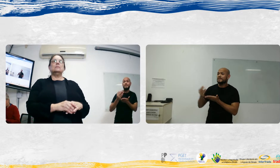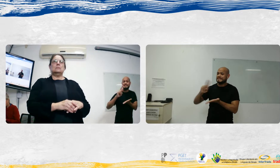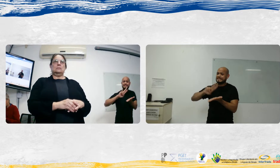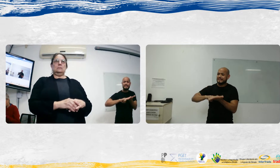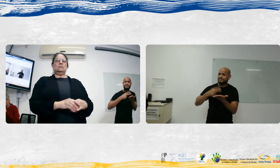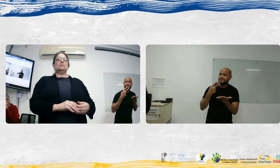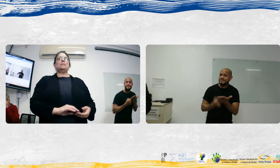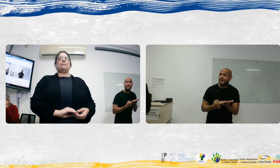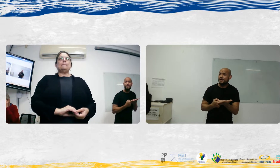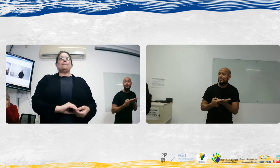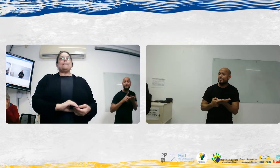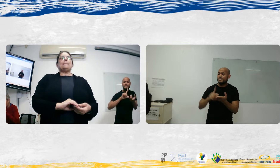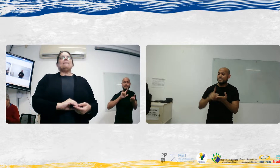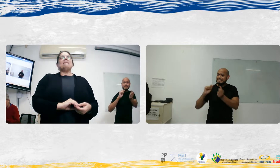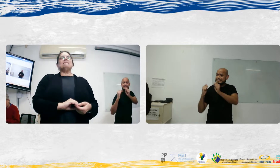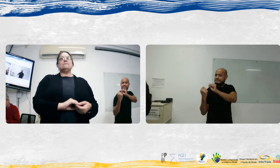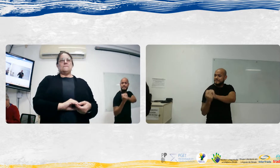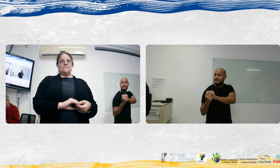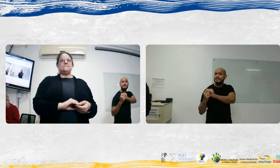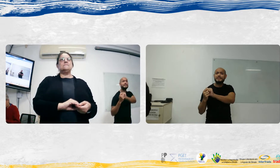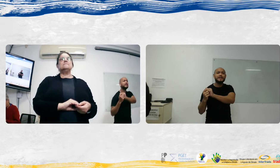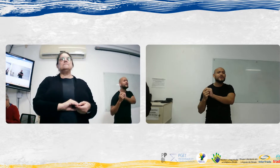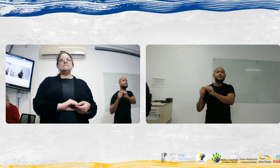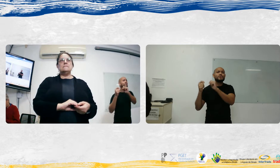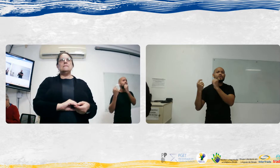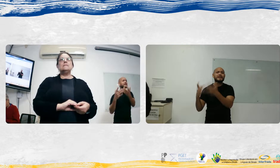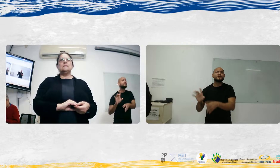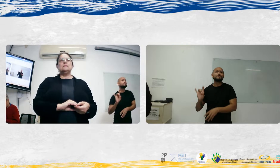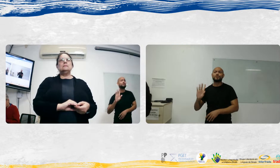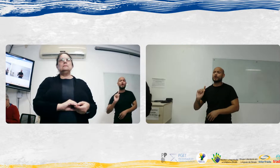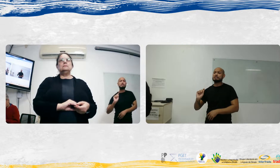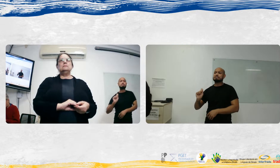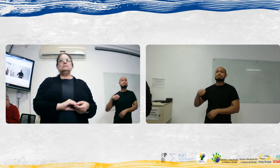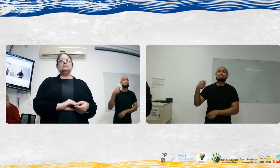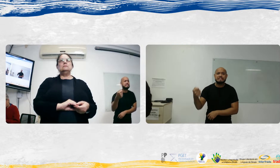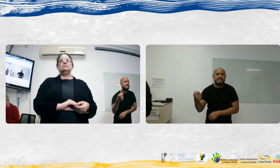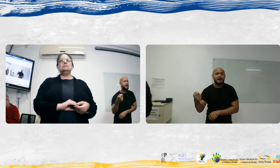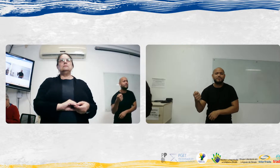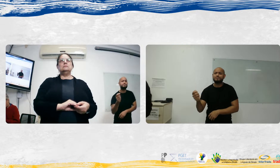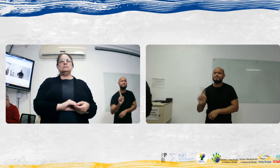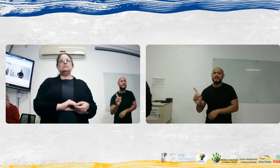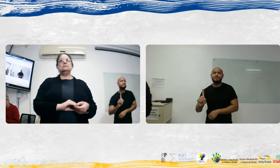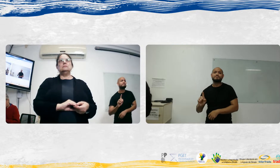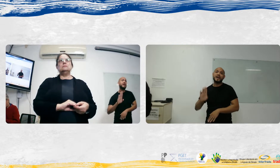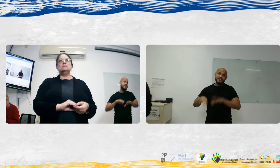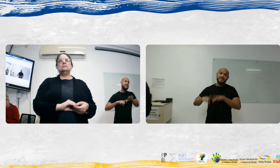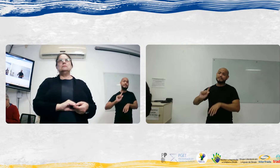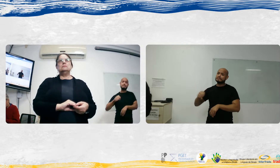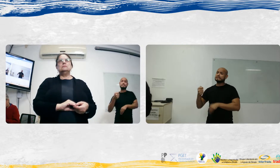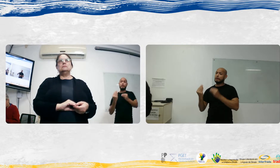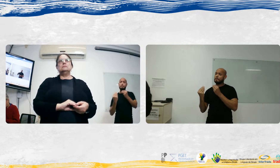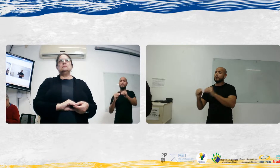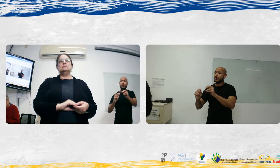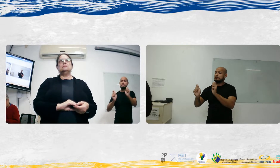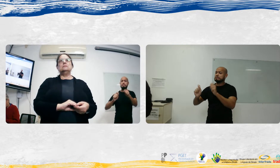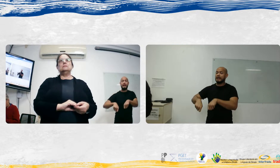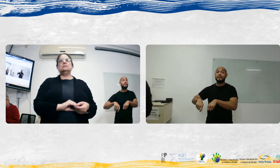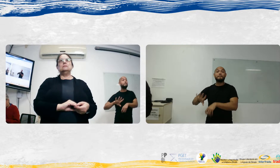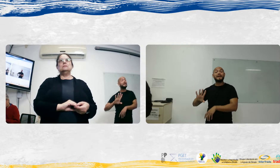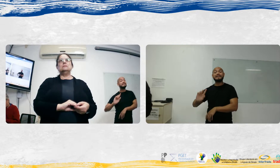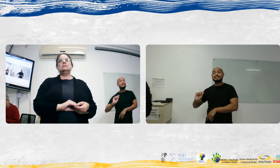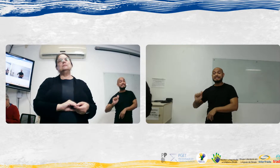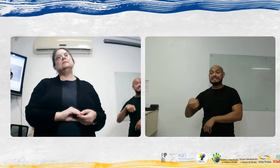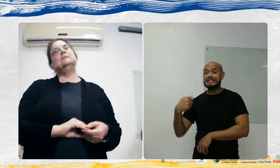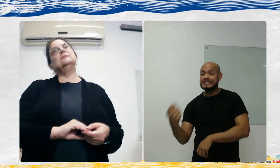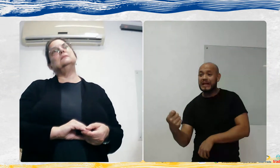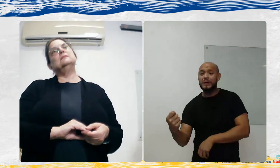way that I don't bring just signs, you know, because sometimes I can use a sign, but the signs,